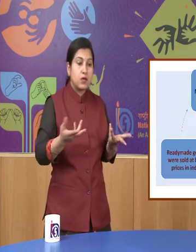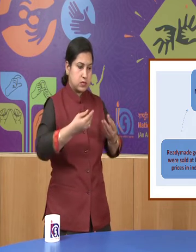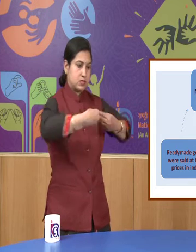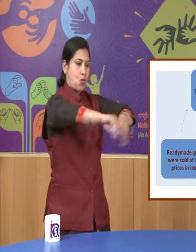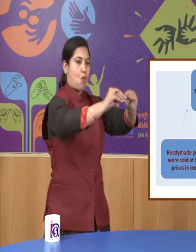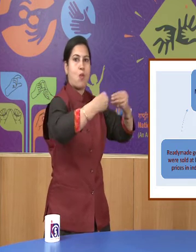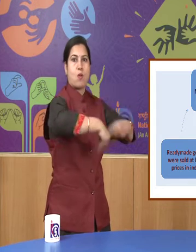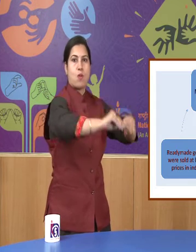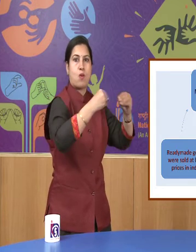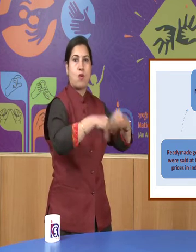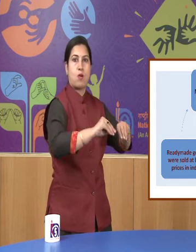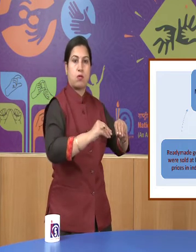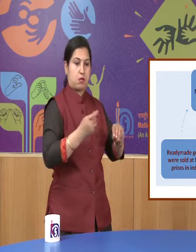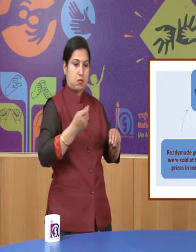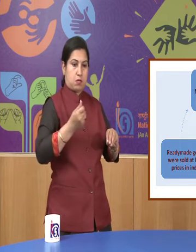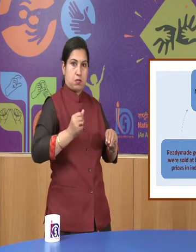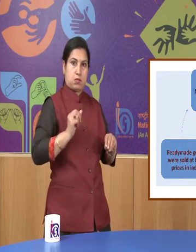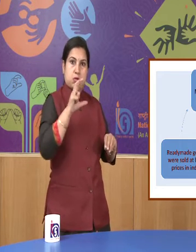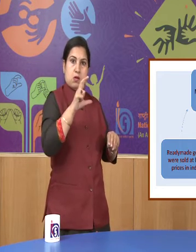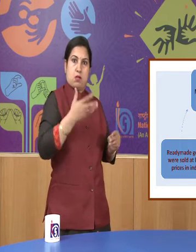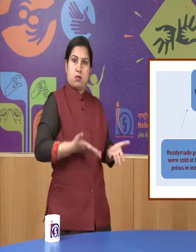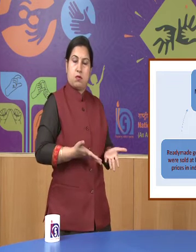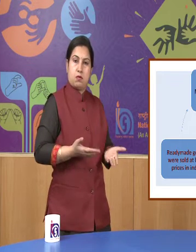where they were sold at high prices.